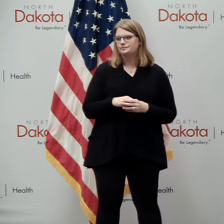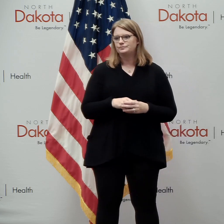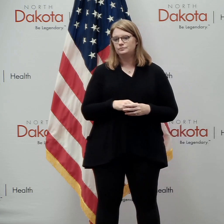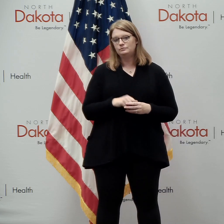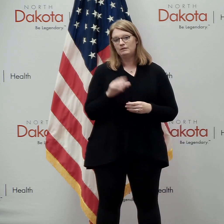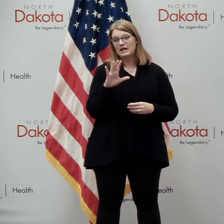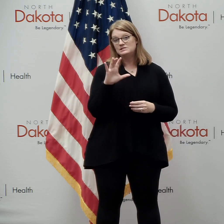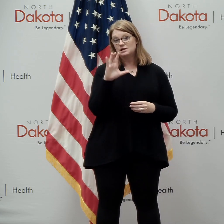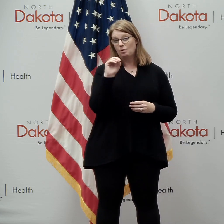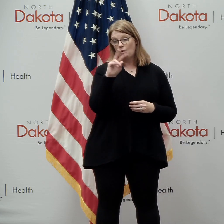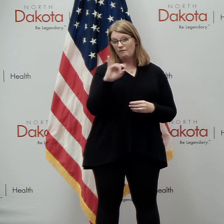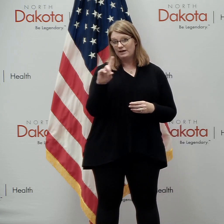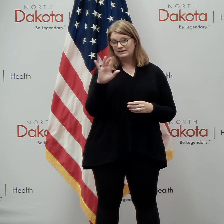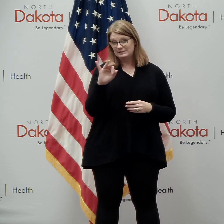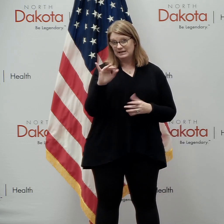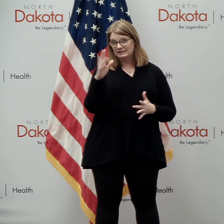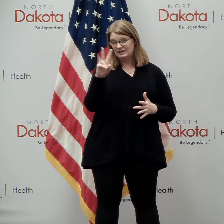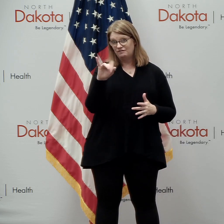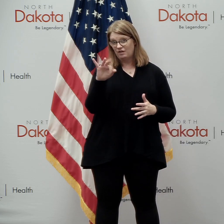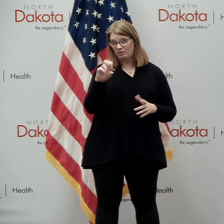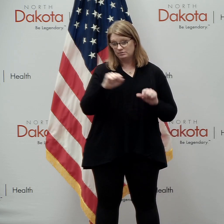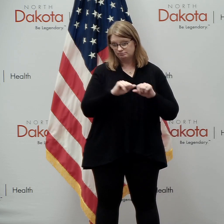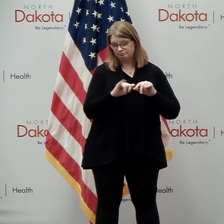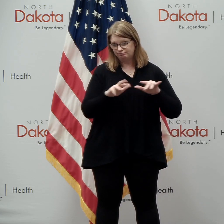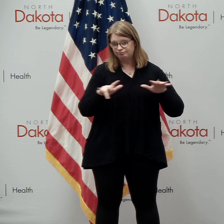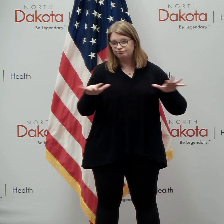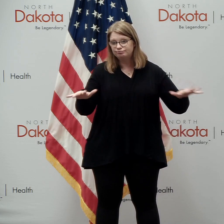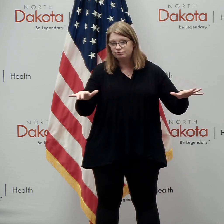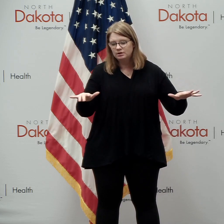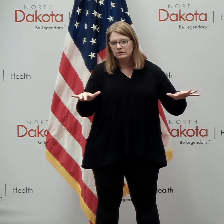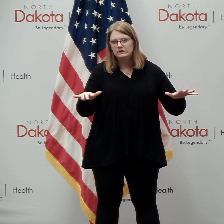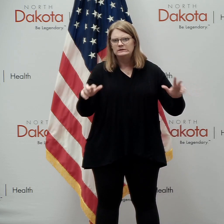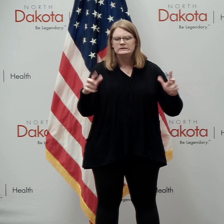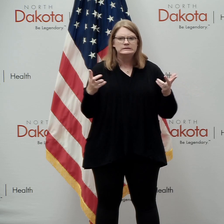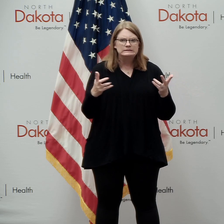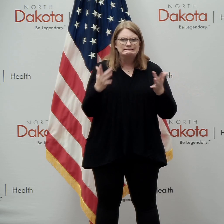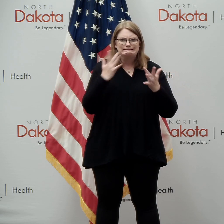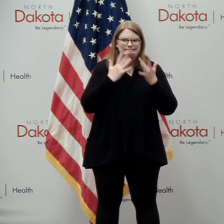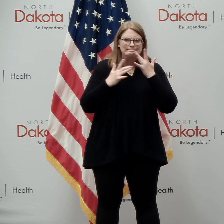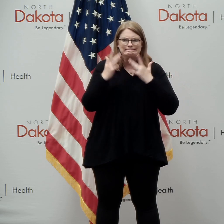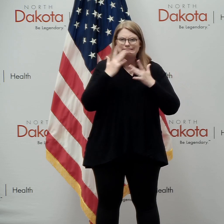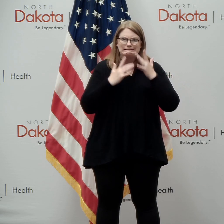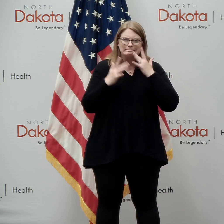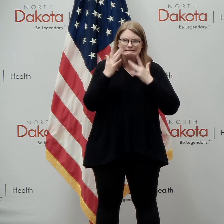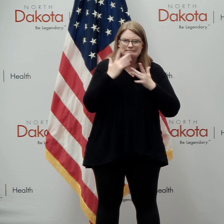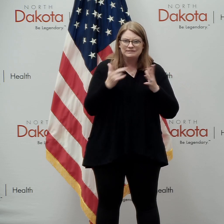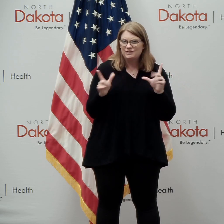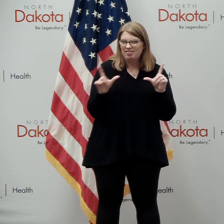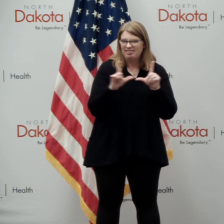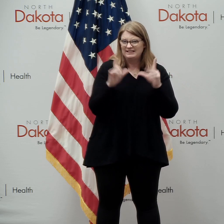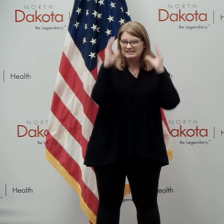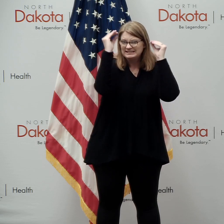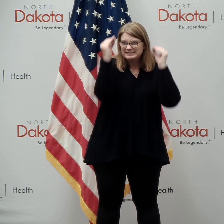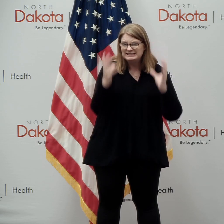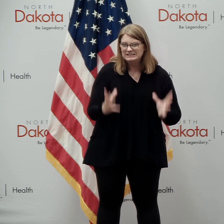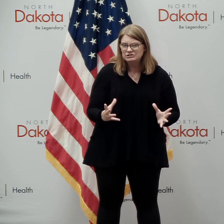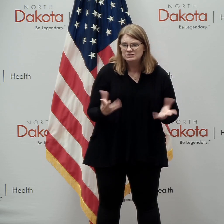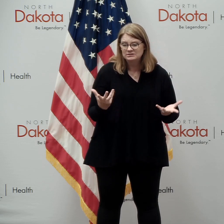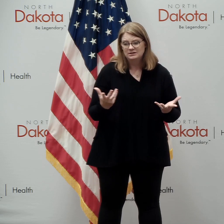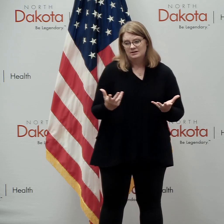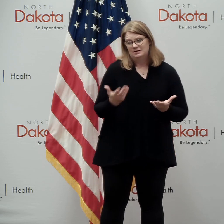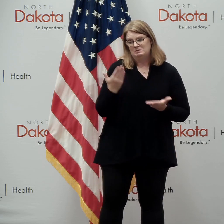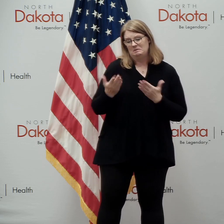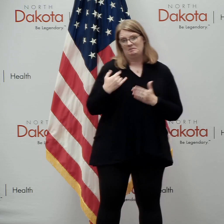the COVID-19 virus continues to spread, staffing challenges are happening across our schools, especially for licensed teachers who may have to quarantine